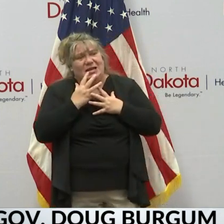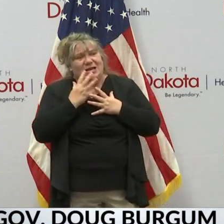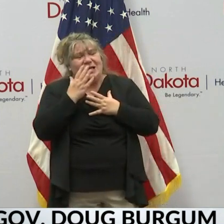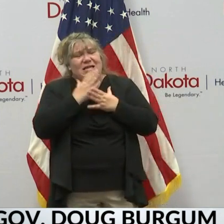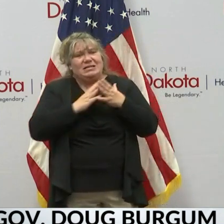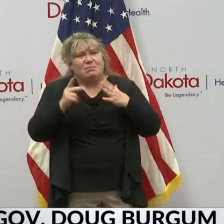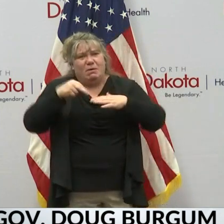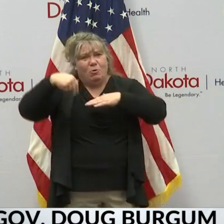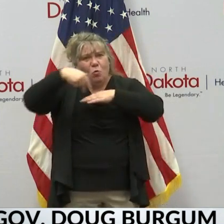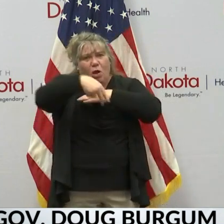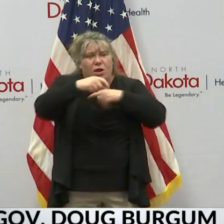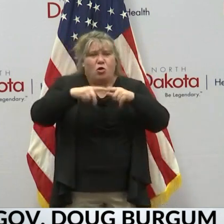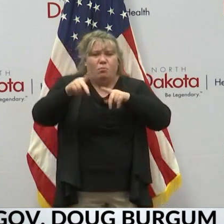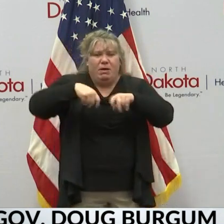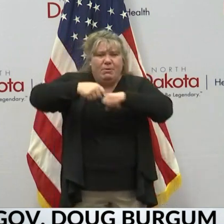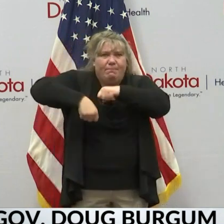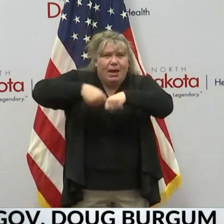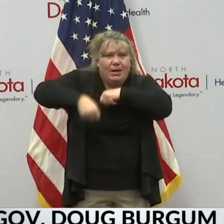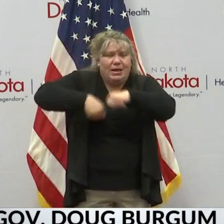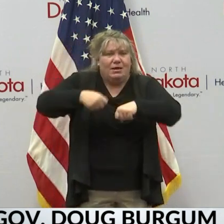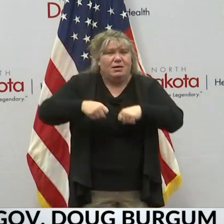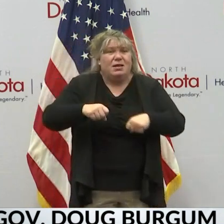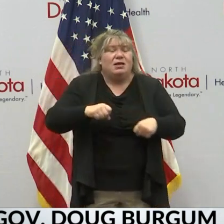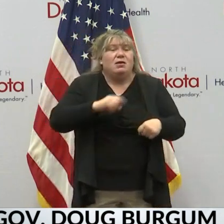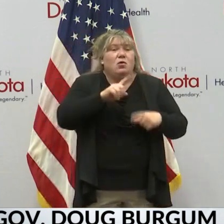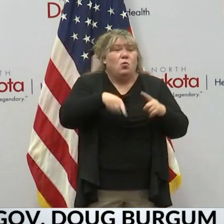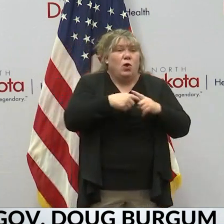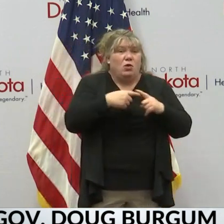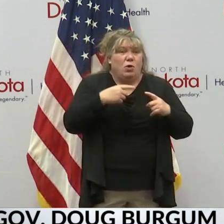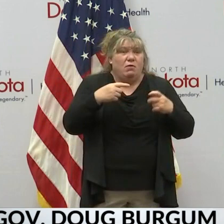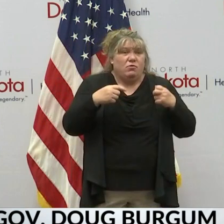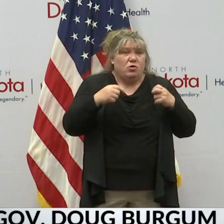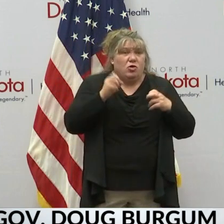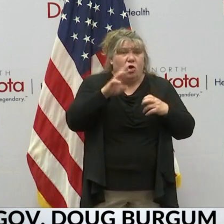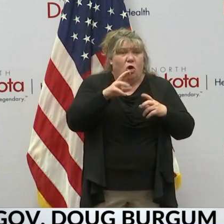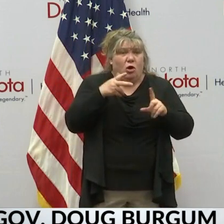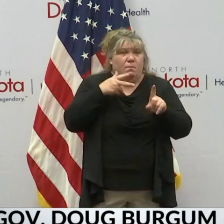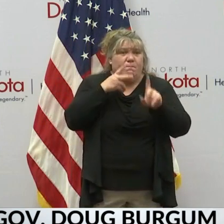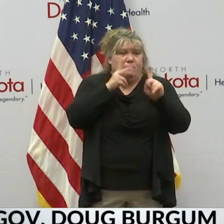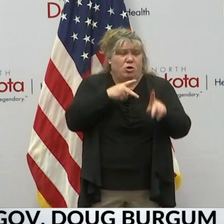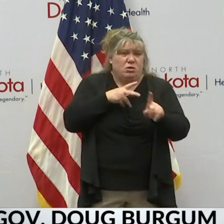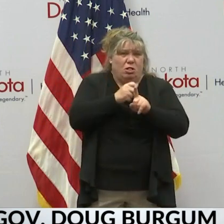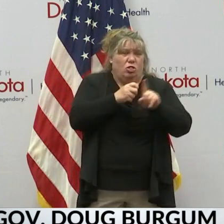some pedestrian and biking deaths, because included in this are when we have car, pedestrian, or car, bike